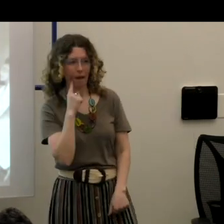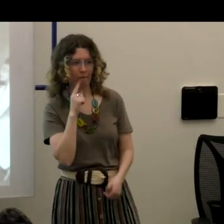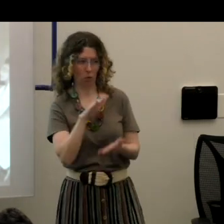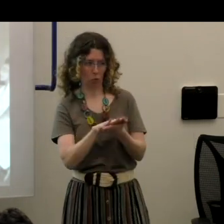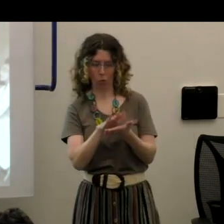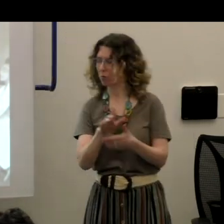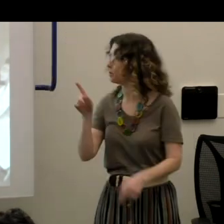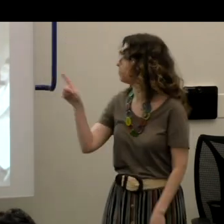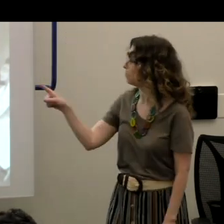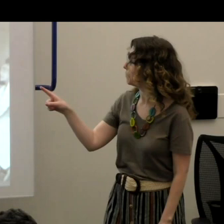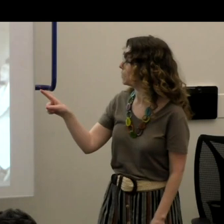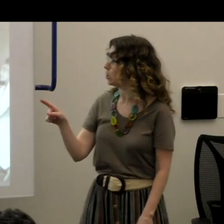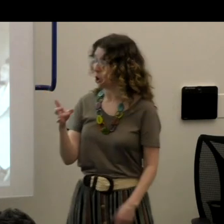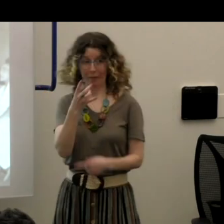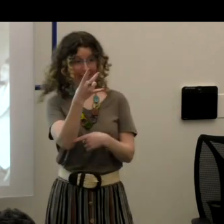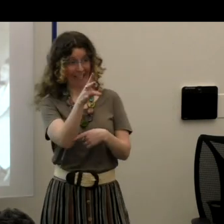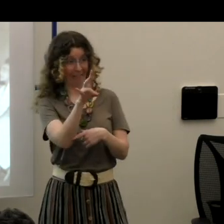Again, mentioning the Black deaf schools,